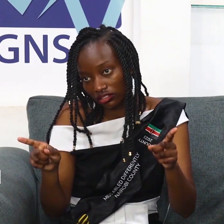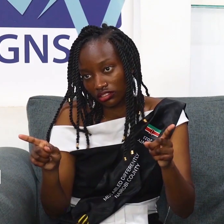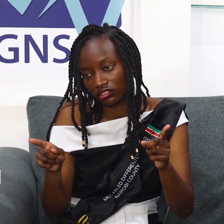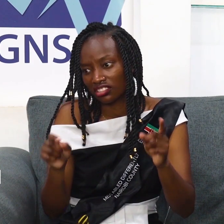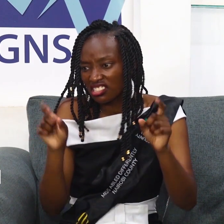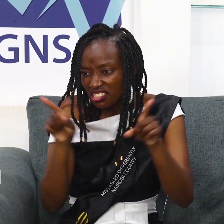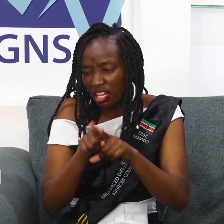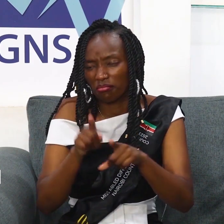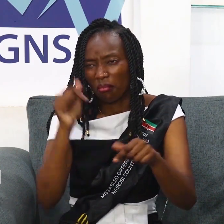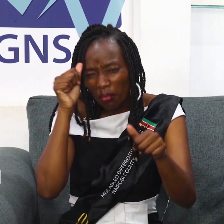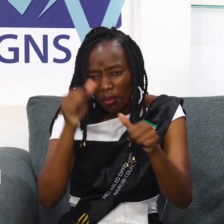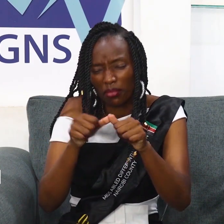improved.